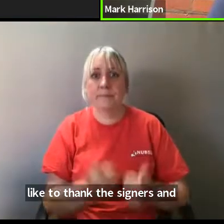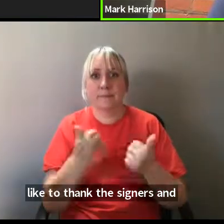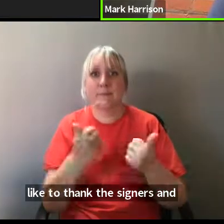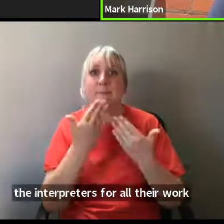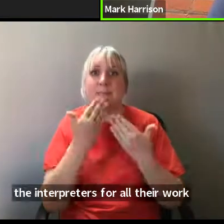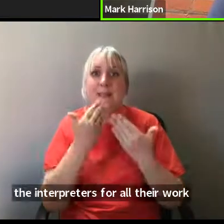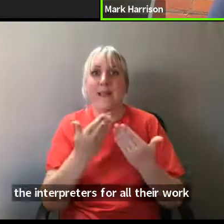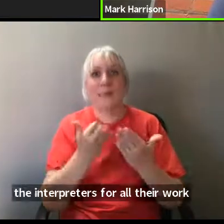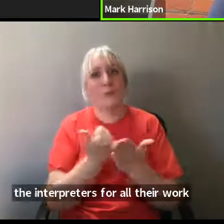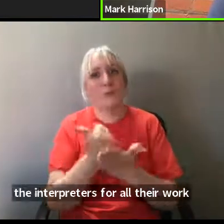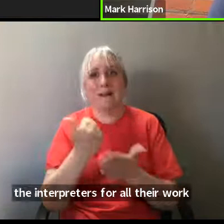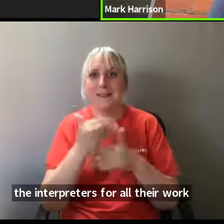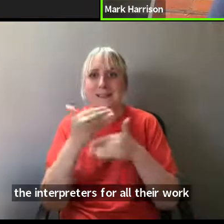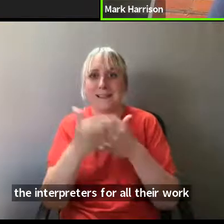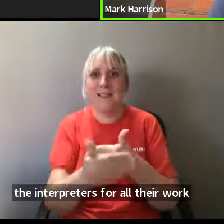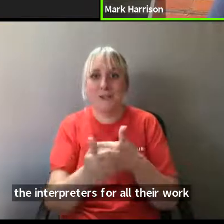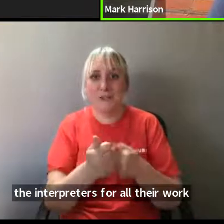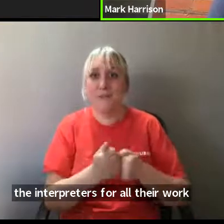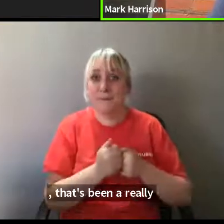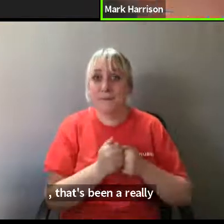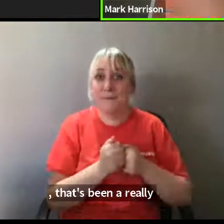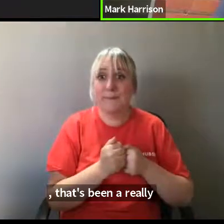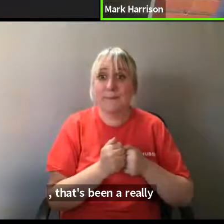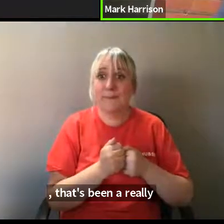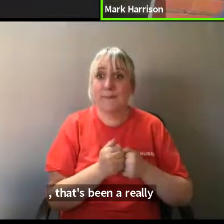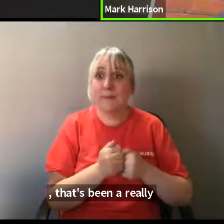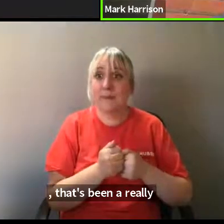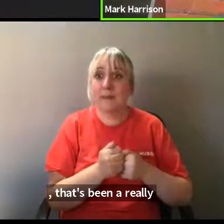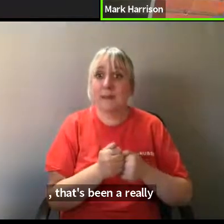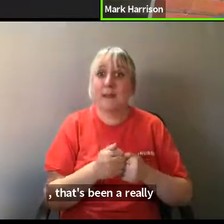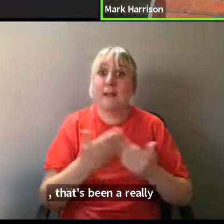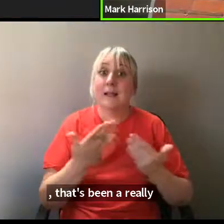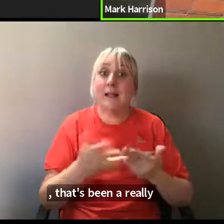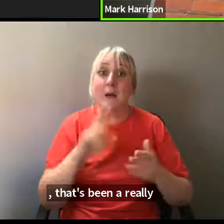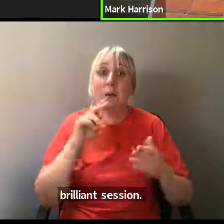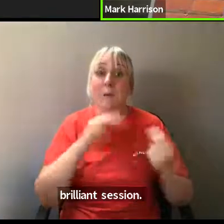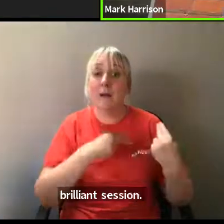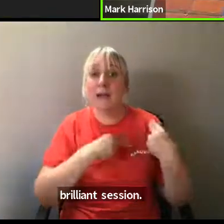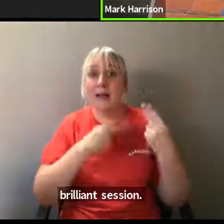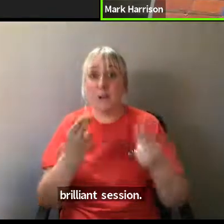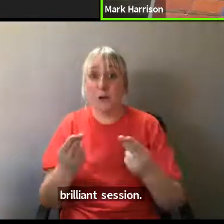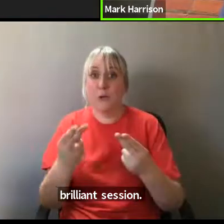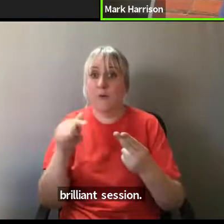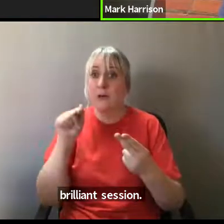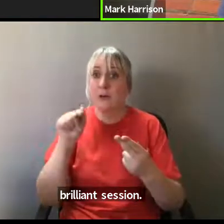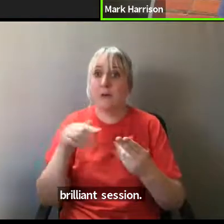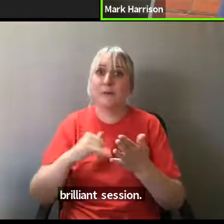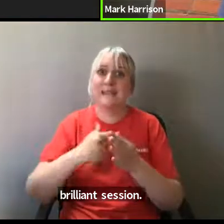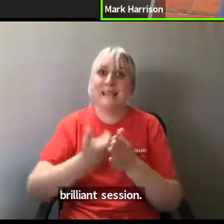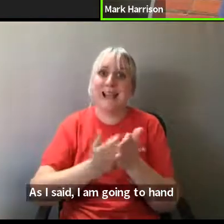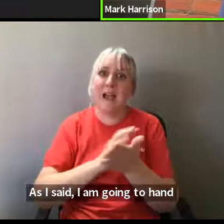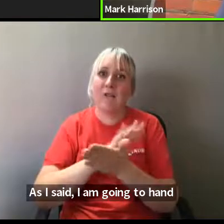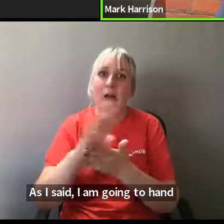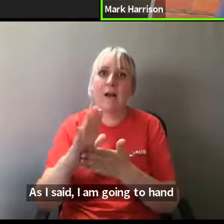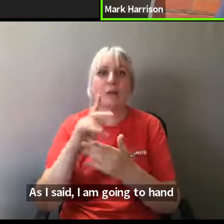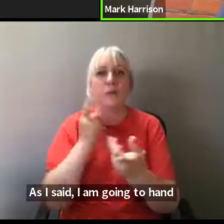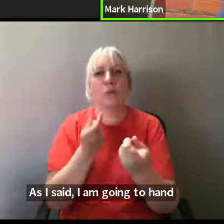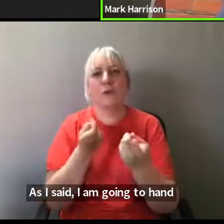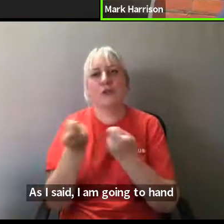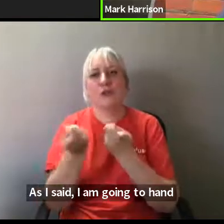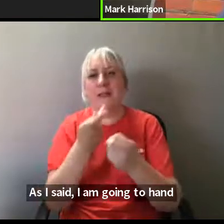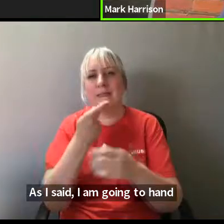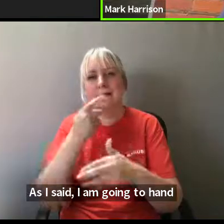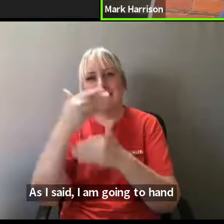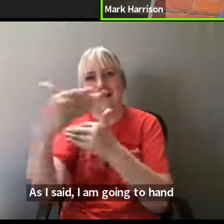brilliant session. And as I said, I'm going to hand over to Sarah to chair the second half of the